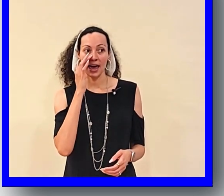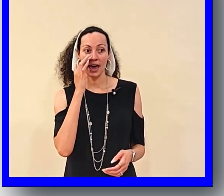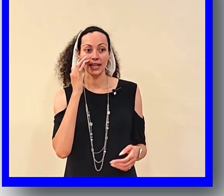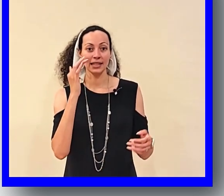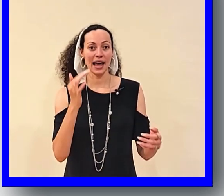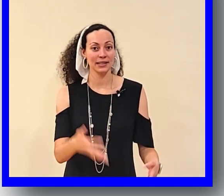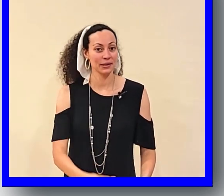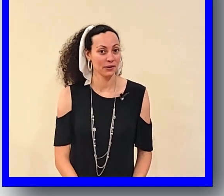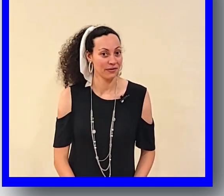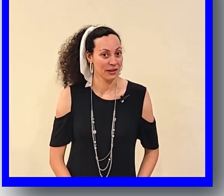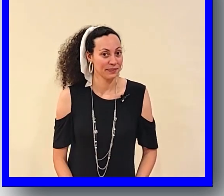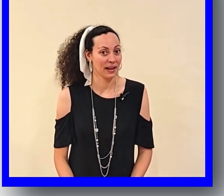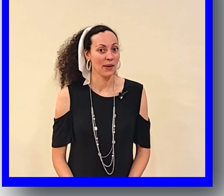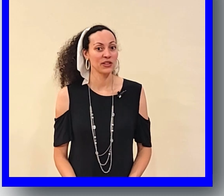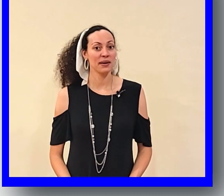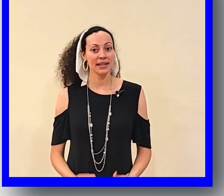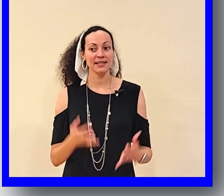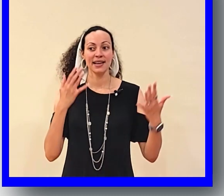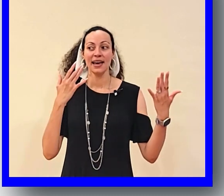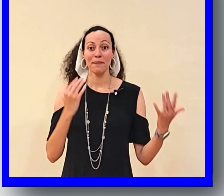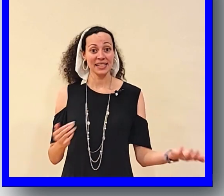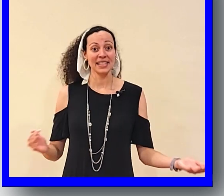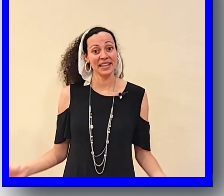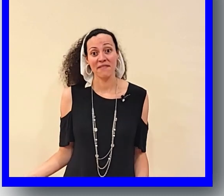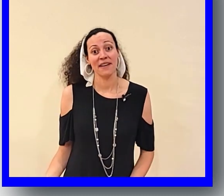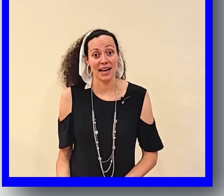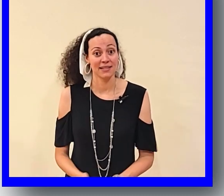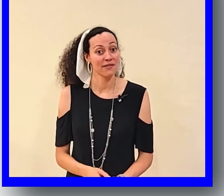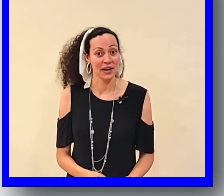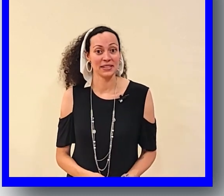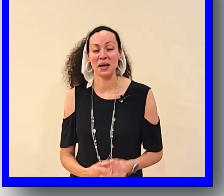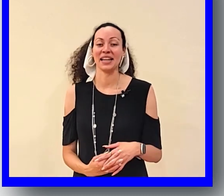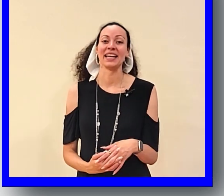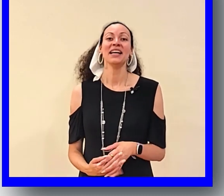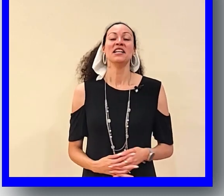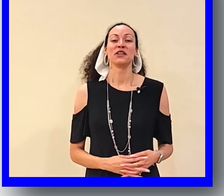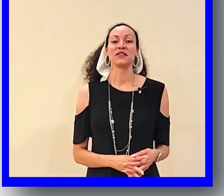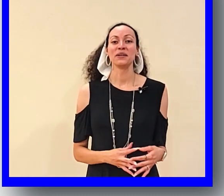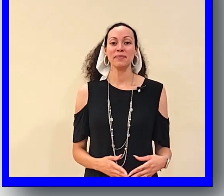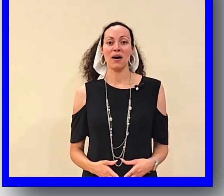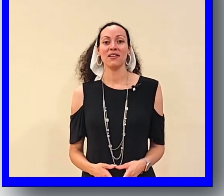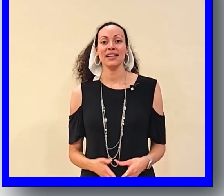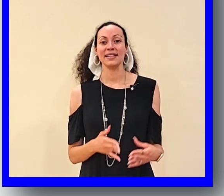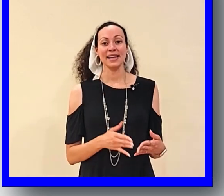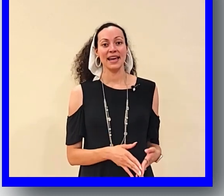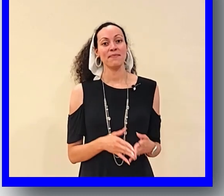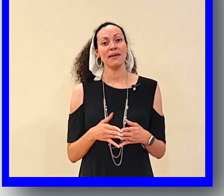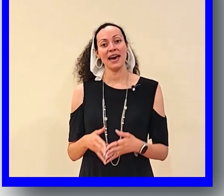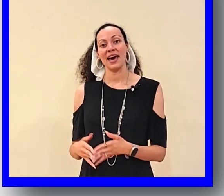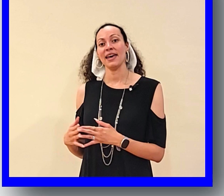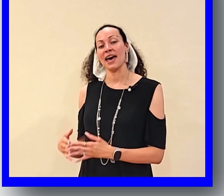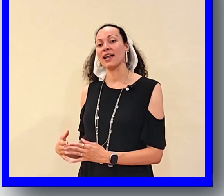called a lexical finger spelling, which means basically a fast finger spelling. So for mall, it's